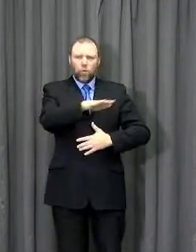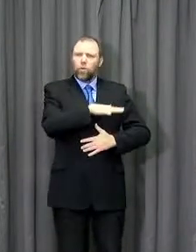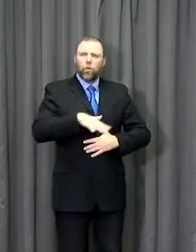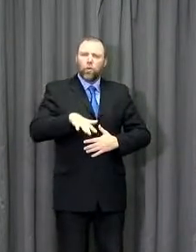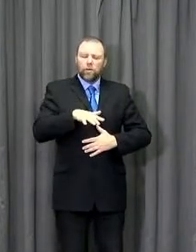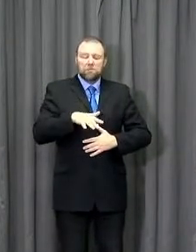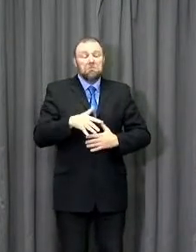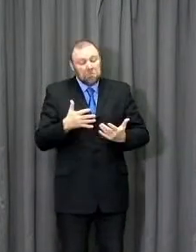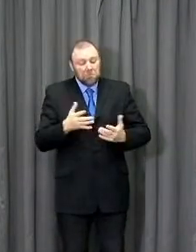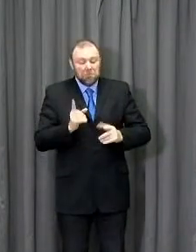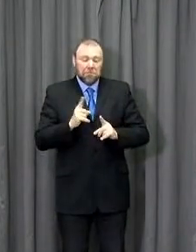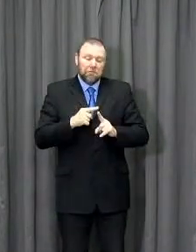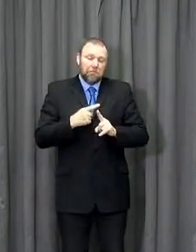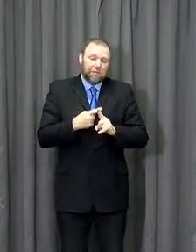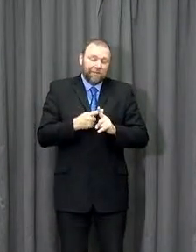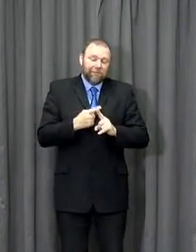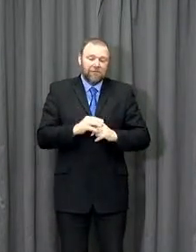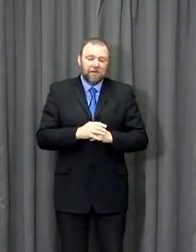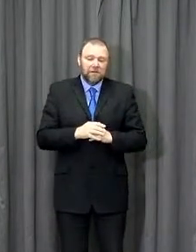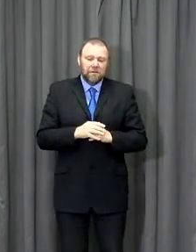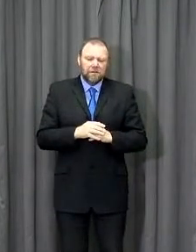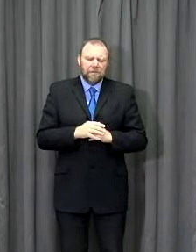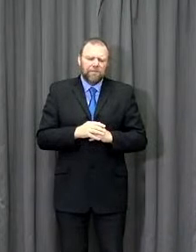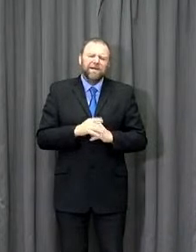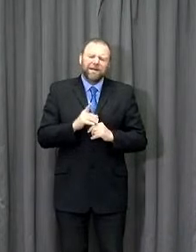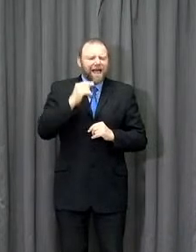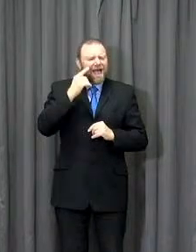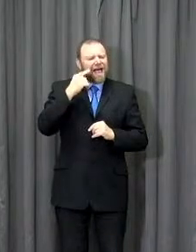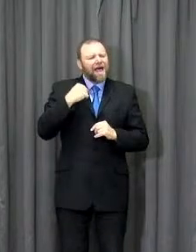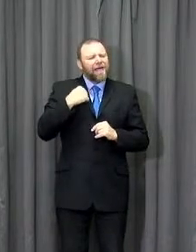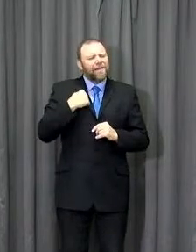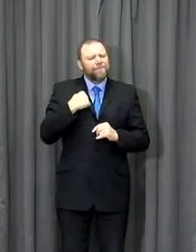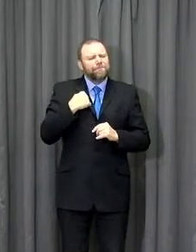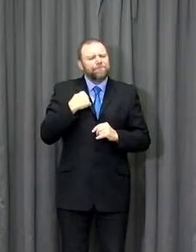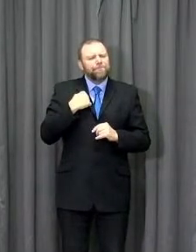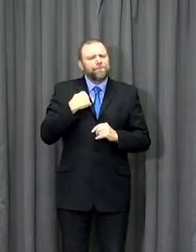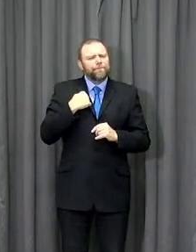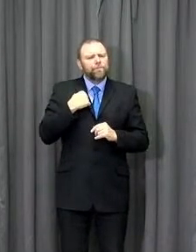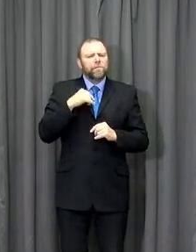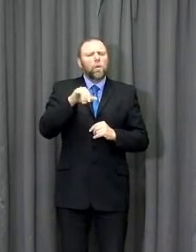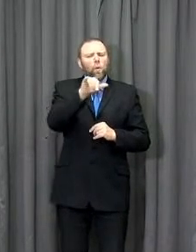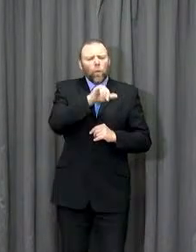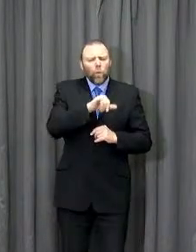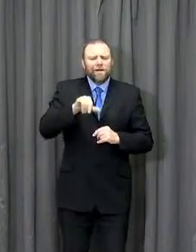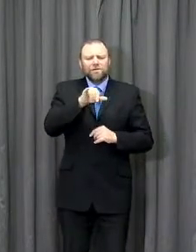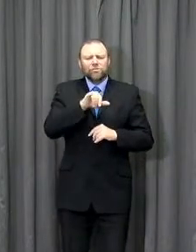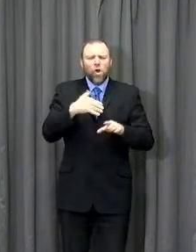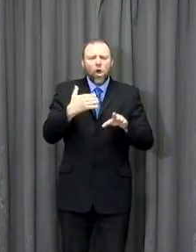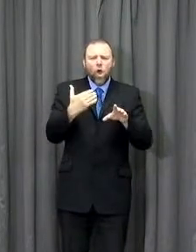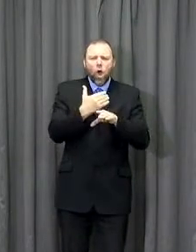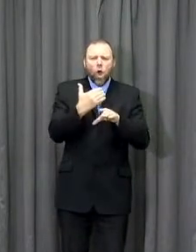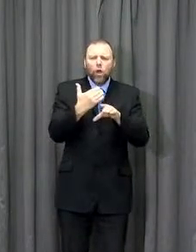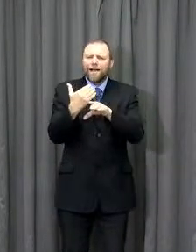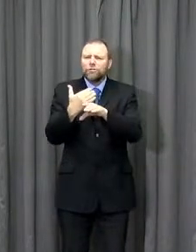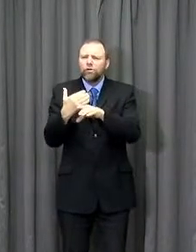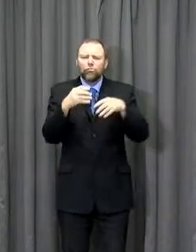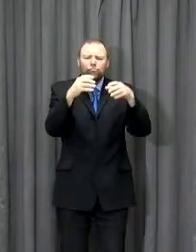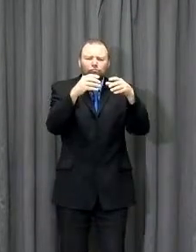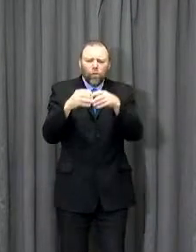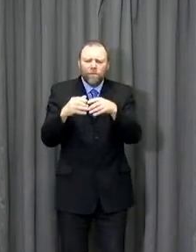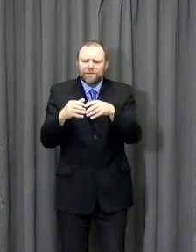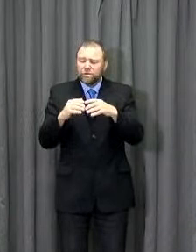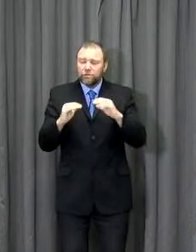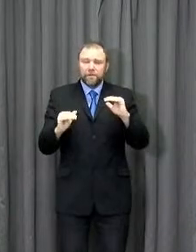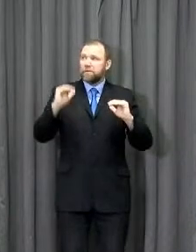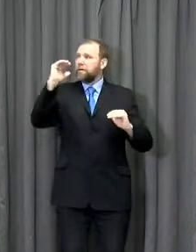positive. So. I think, the question about which occupational groups should be prioritised one before another will